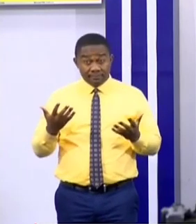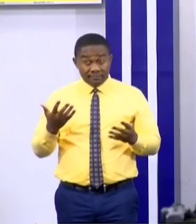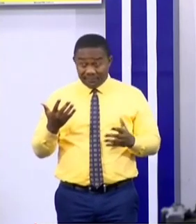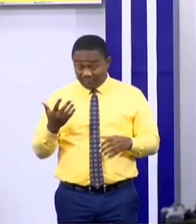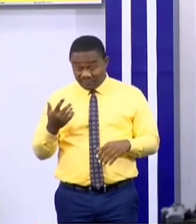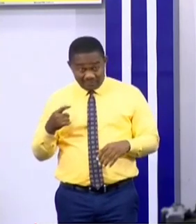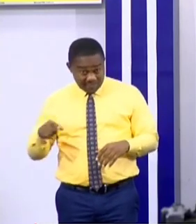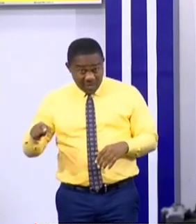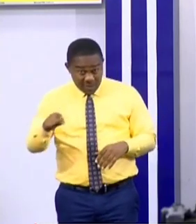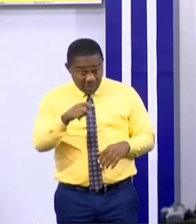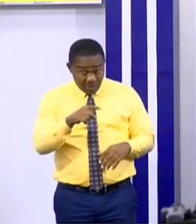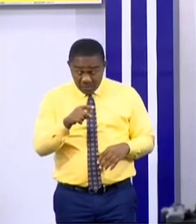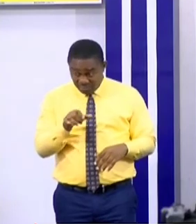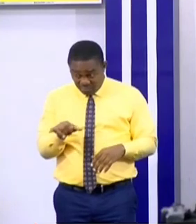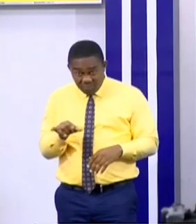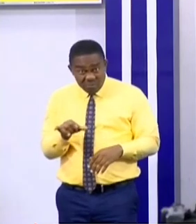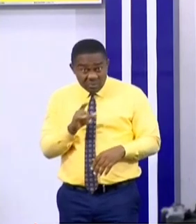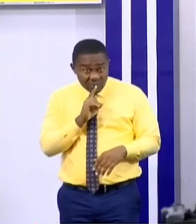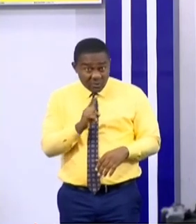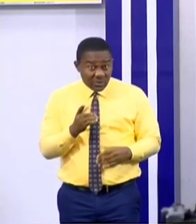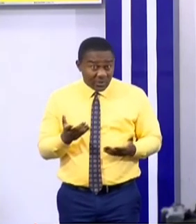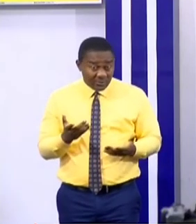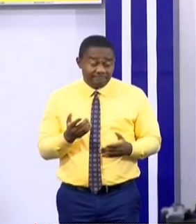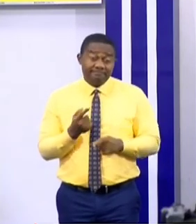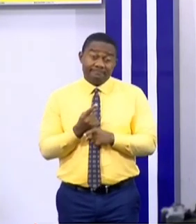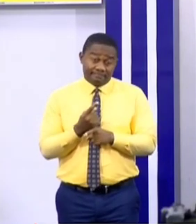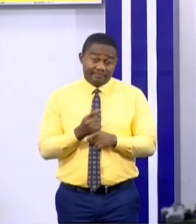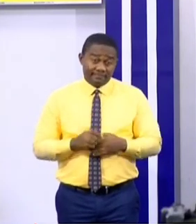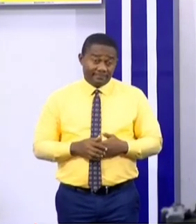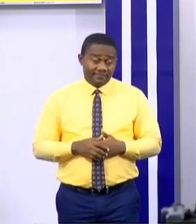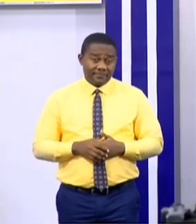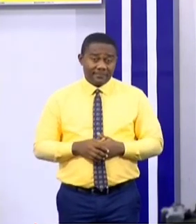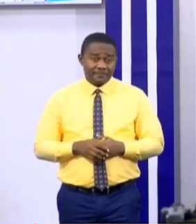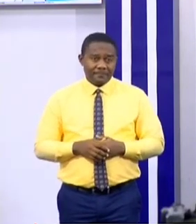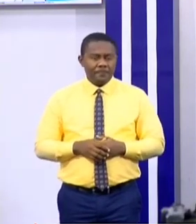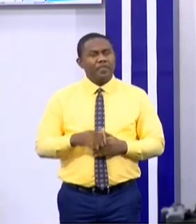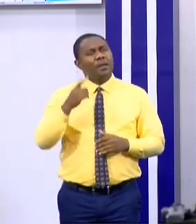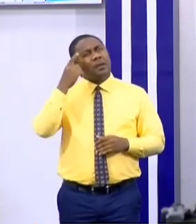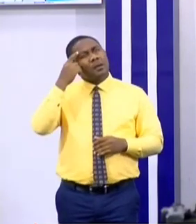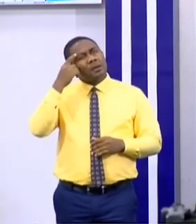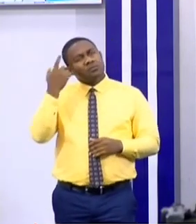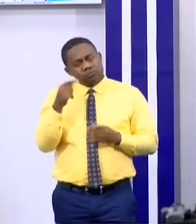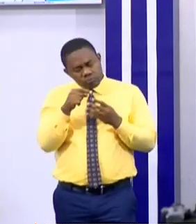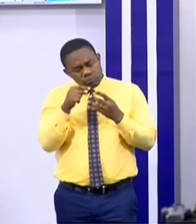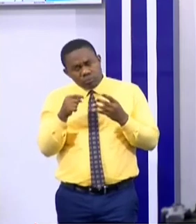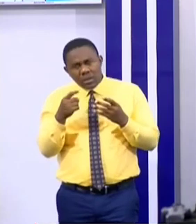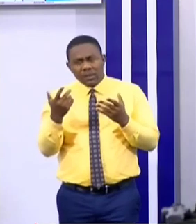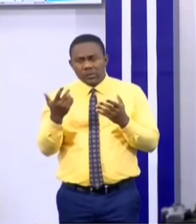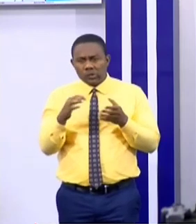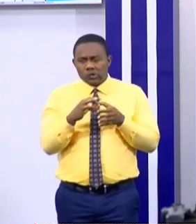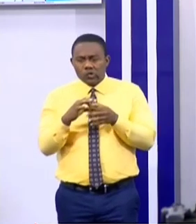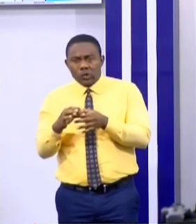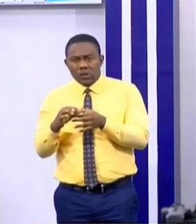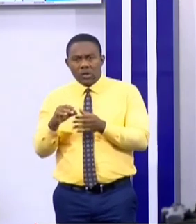found ourselves with these descriptions that I've given. Think about these words related to